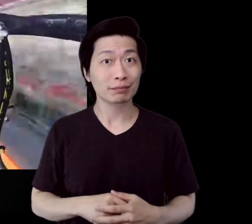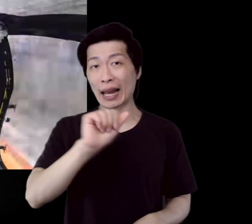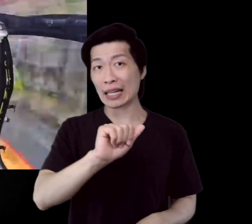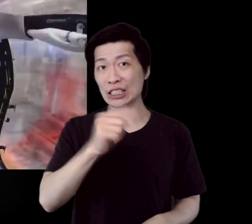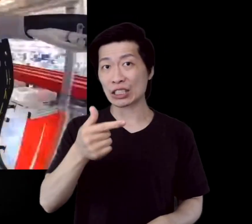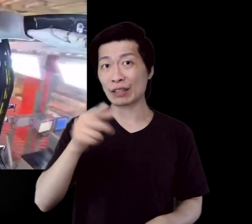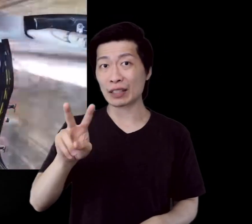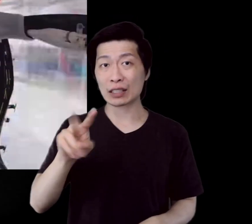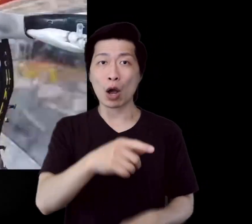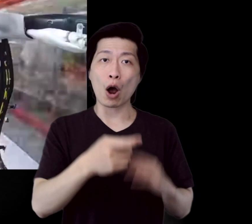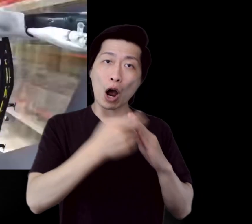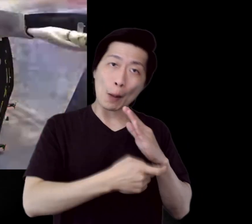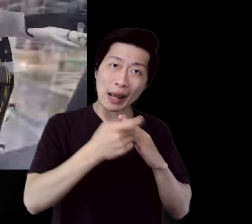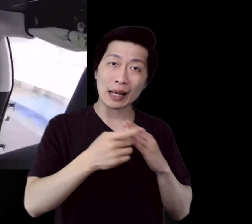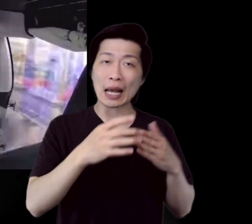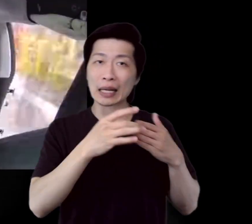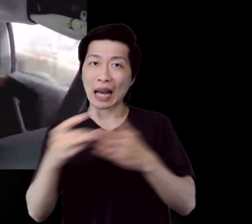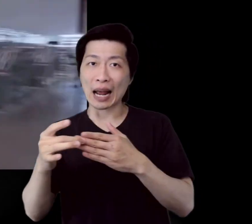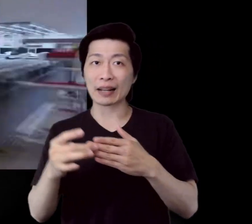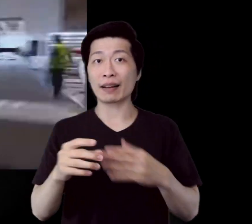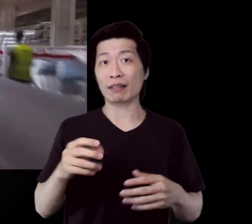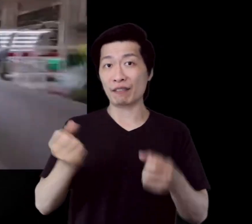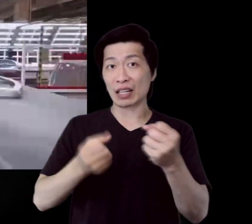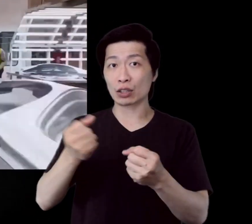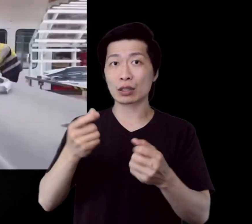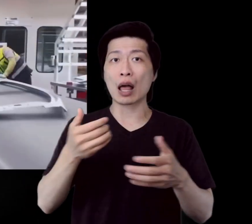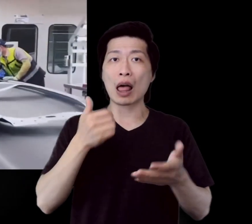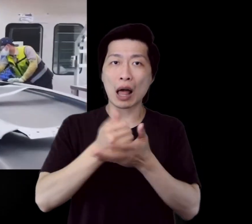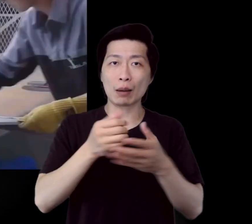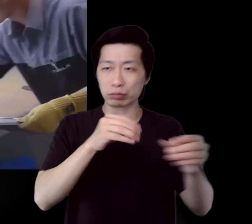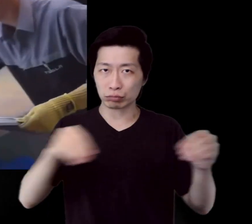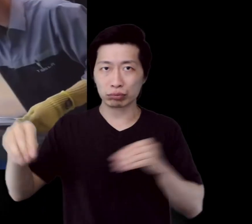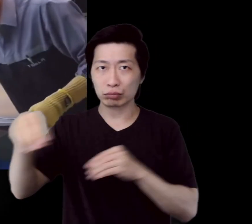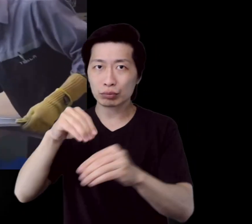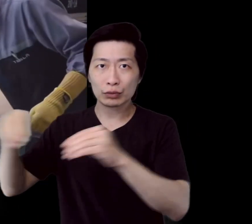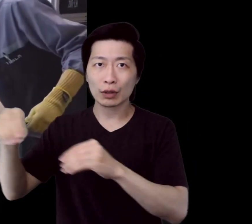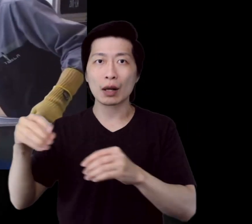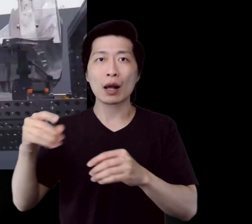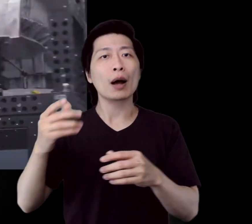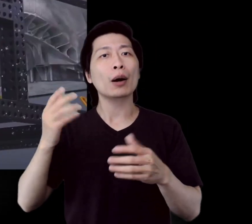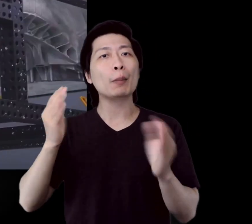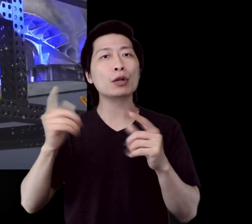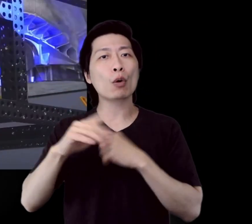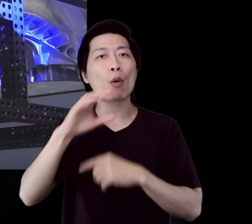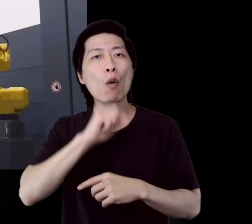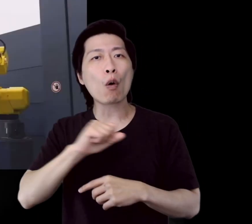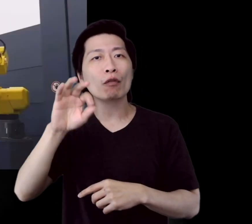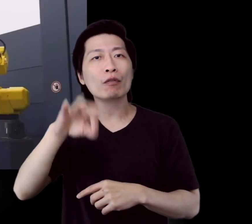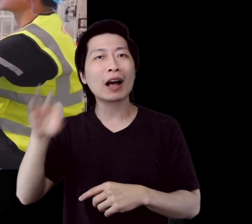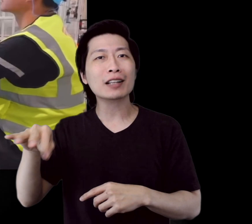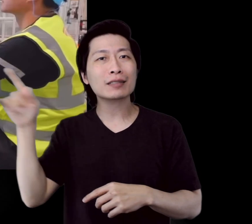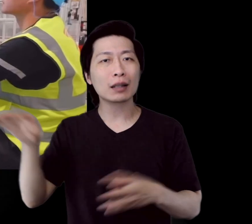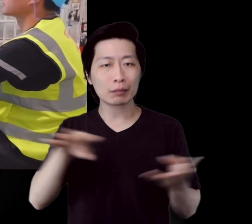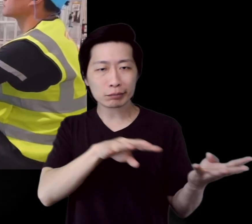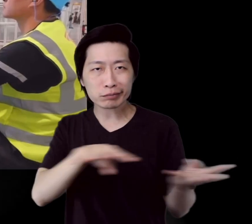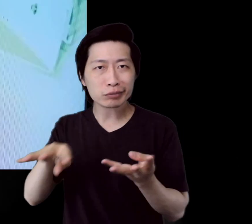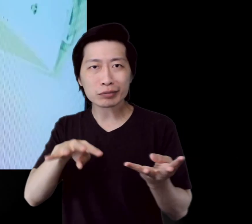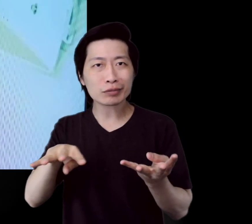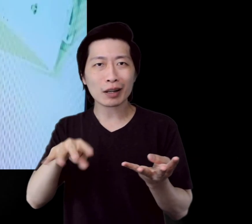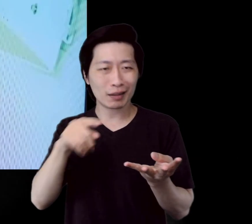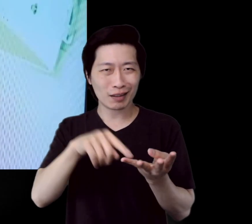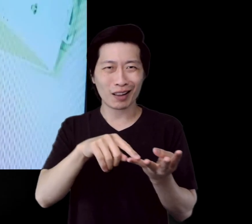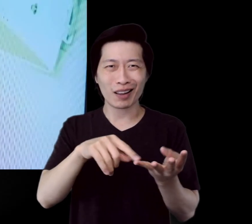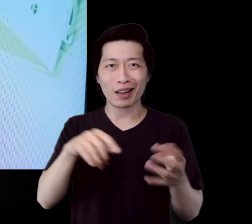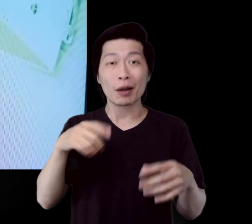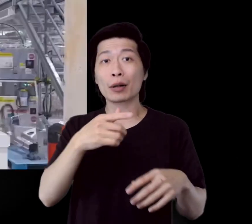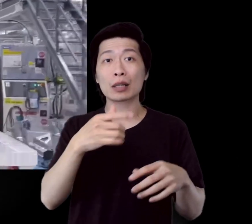AGVs, automated guided vehicles, instead of traditional conveyor belt on the final assembly line, which give them a tremendous advantage over the